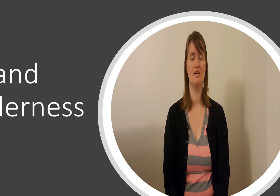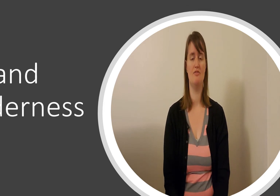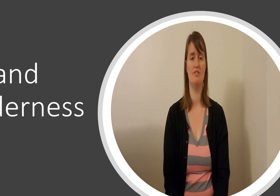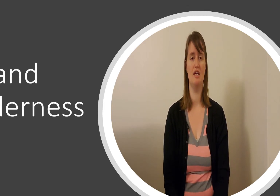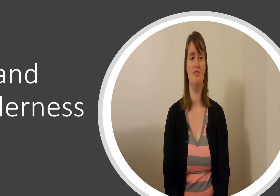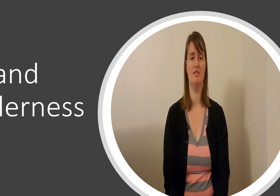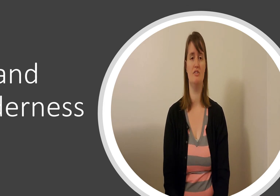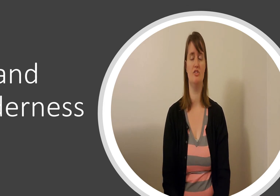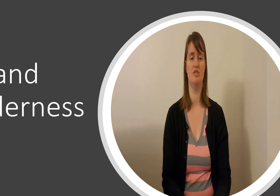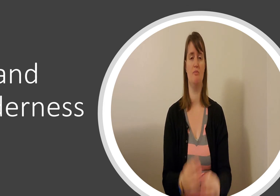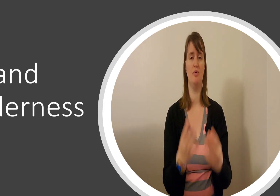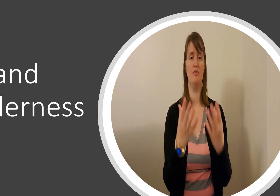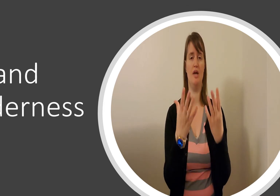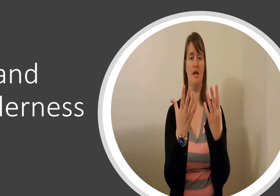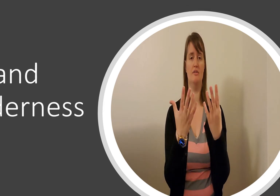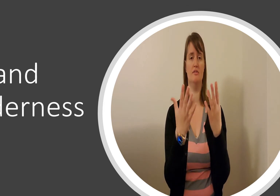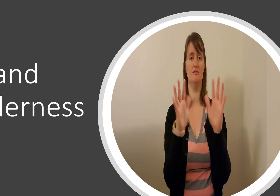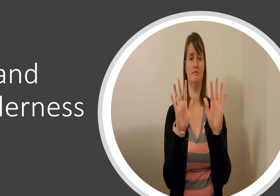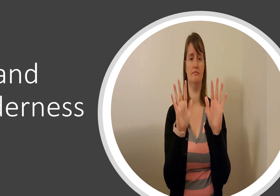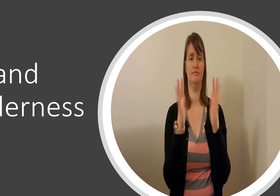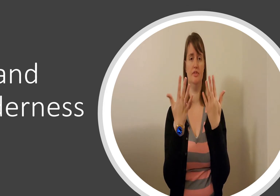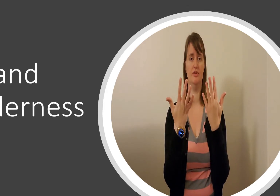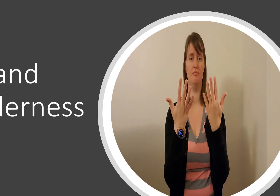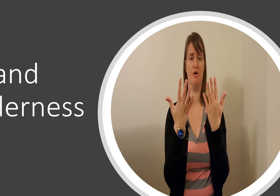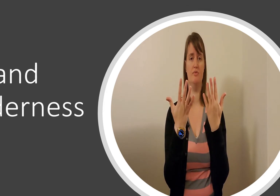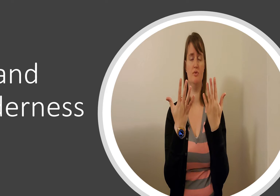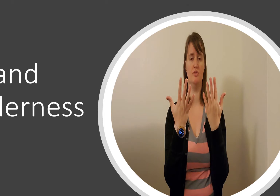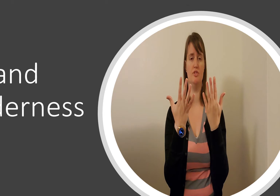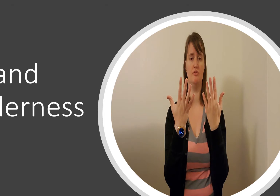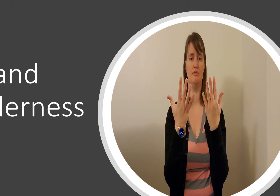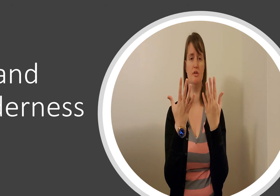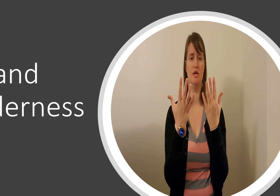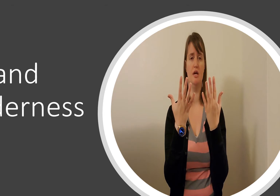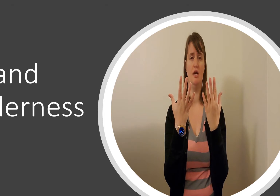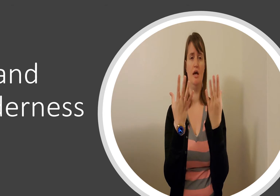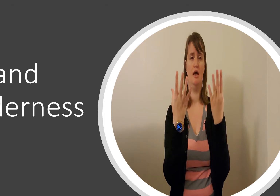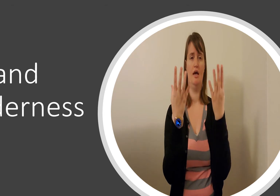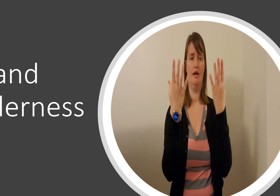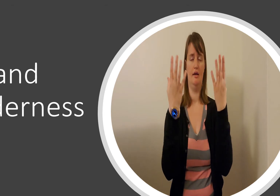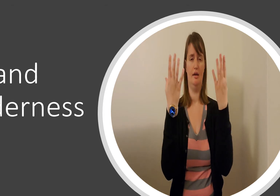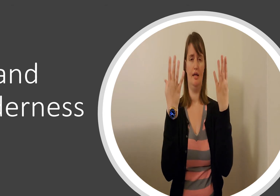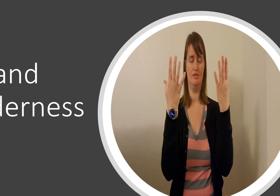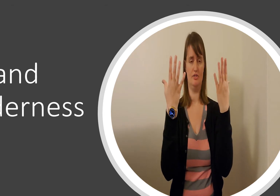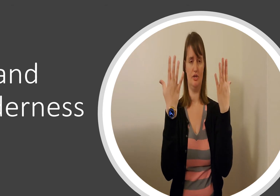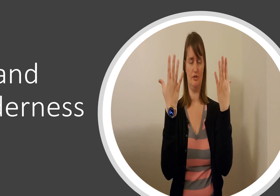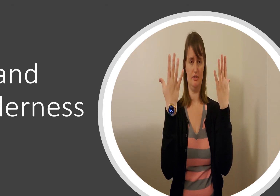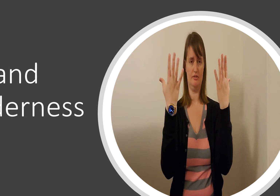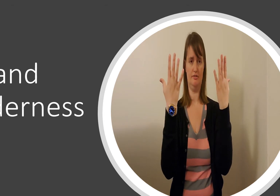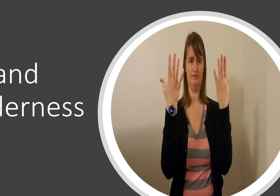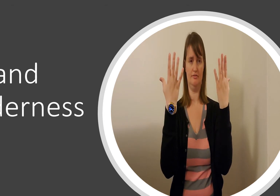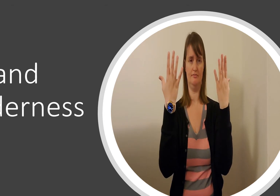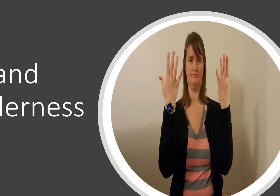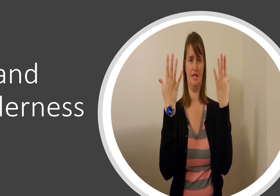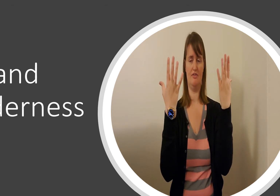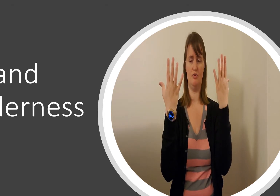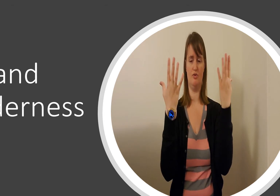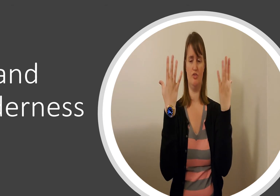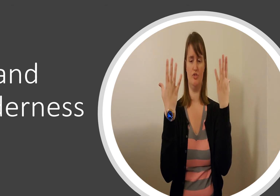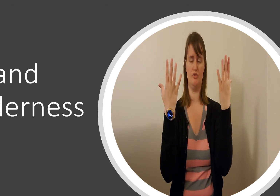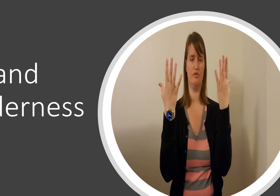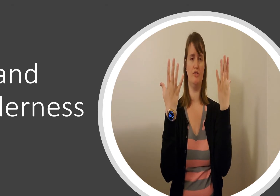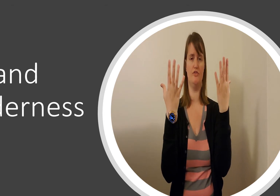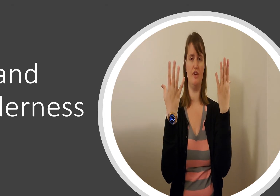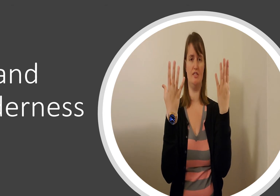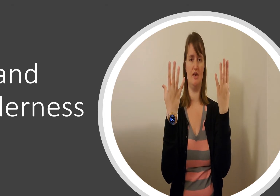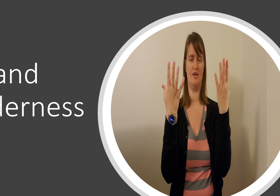The sign for tenderness is you take both hands, turn the palms towards you, and start kind of towards